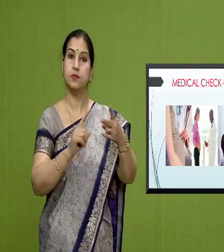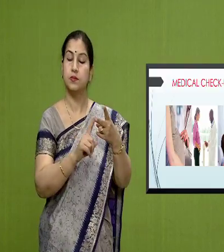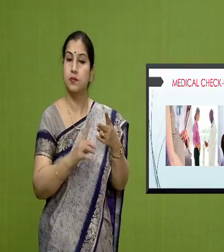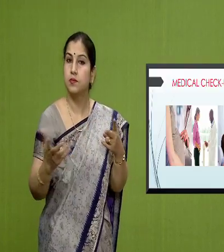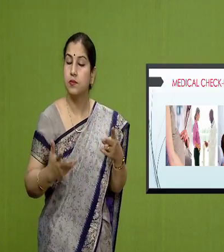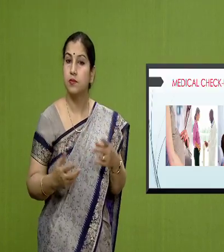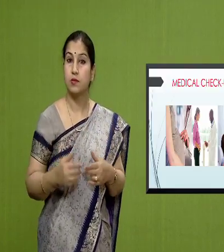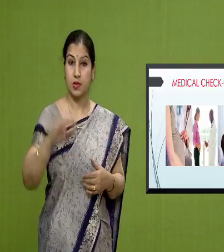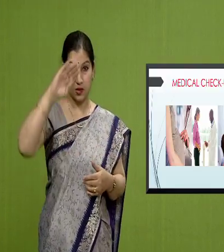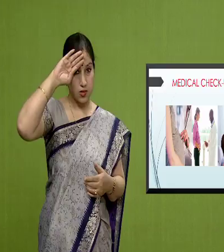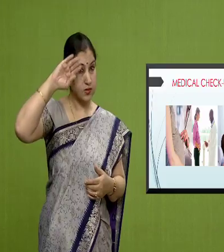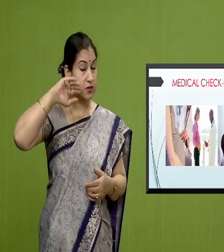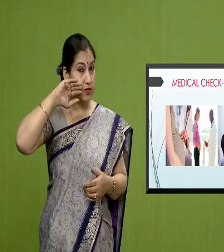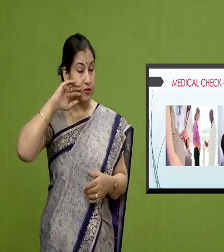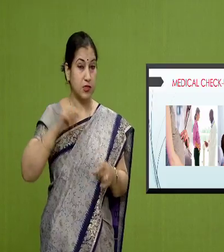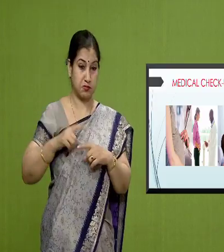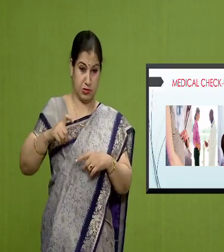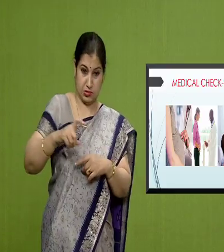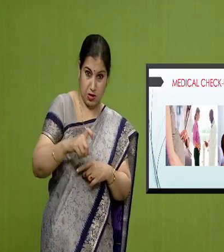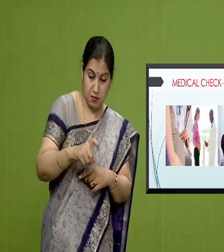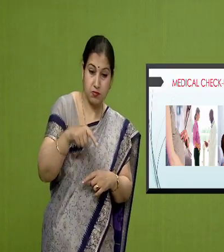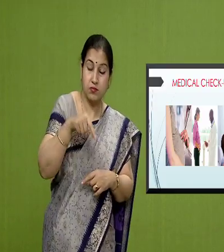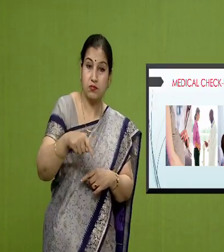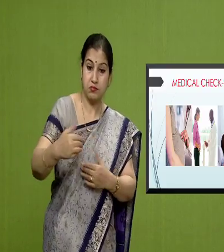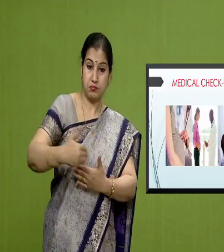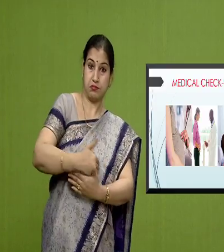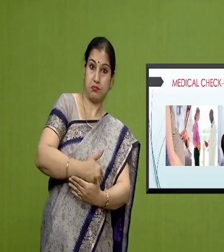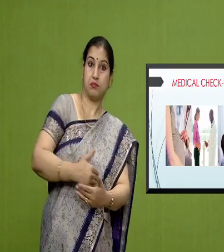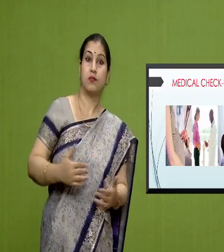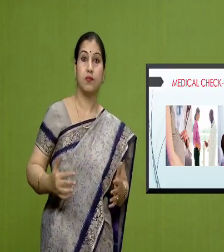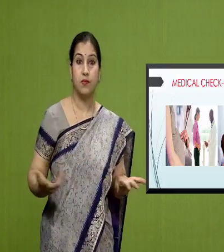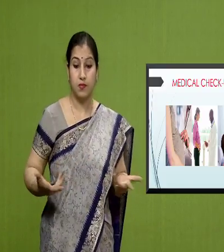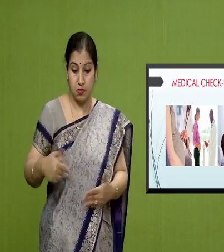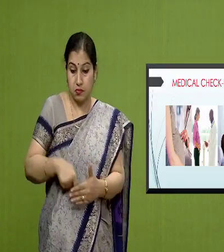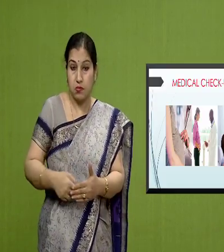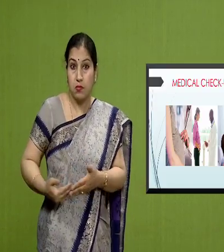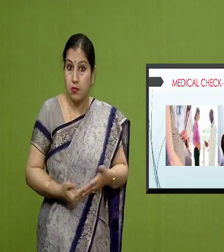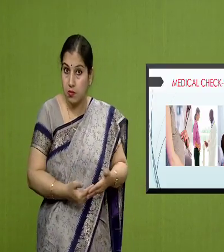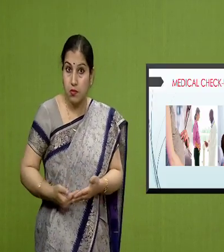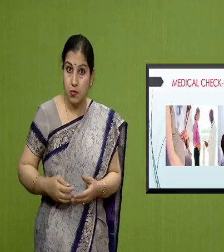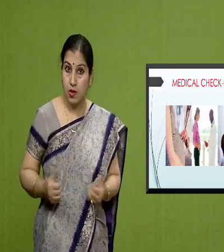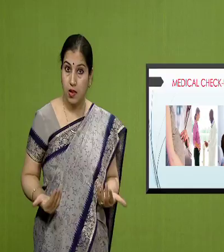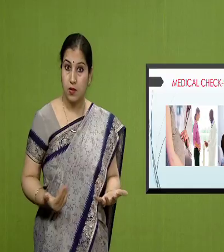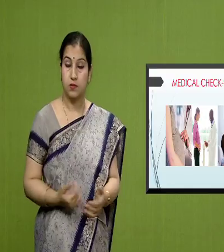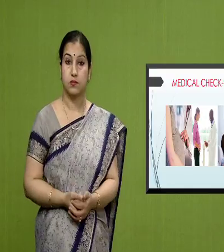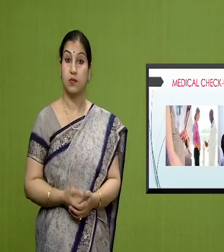Second, diseases, germs that affect the fetus. The